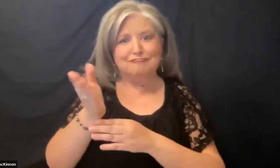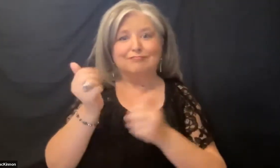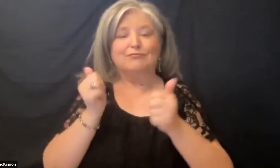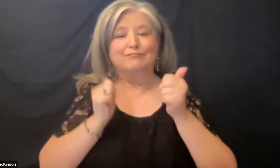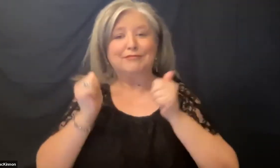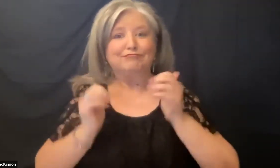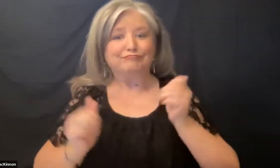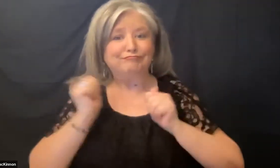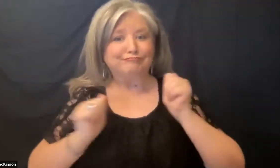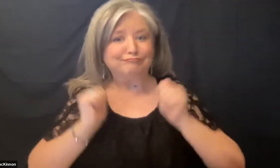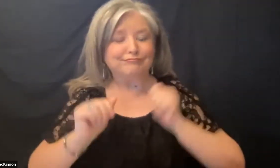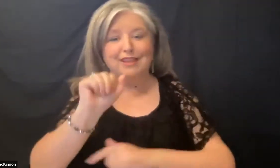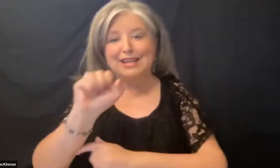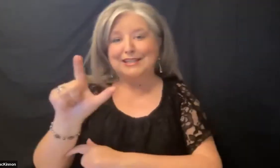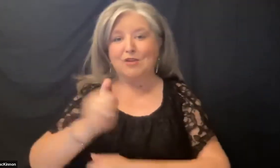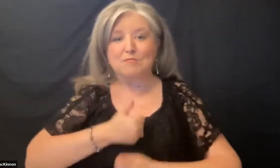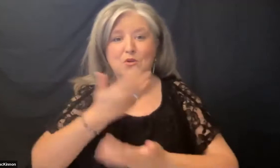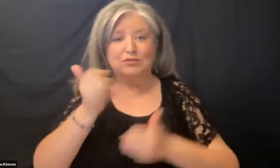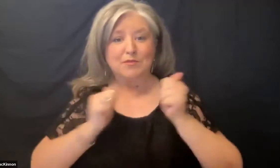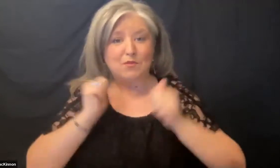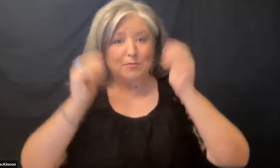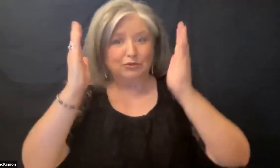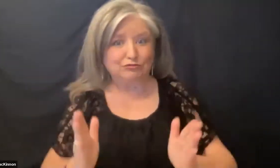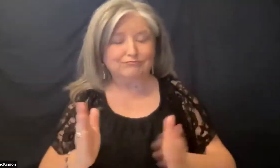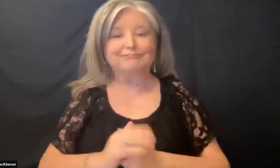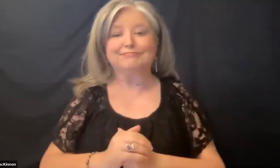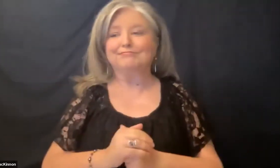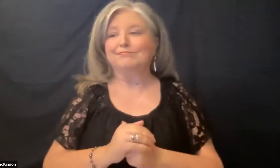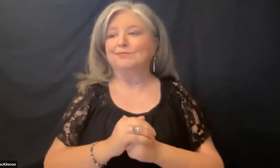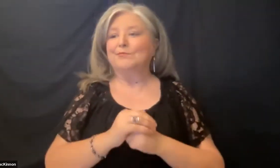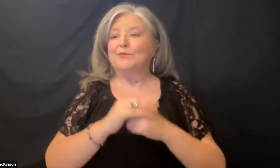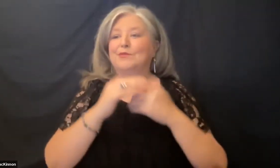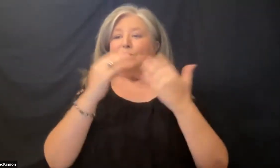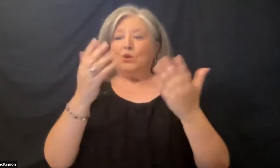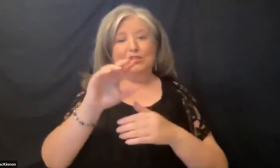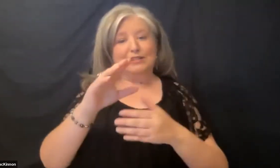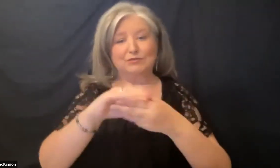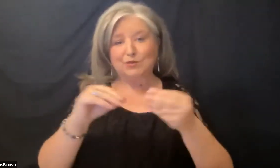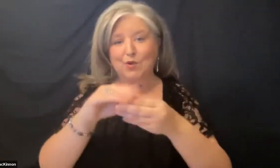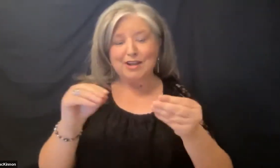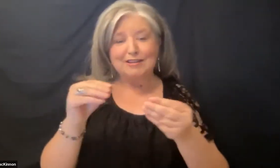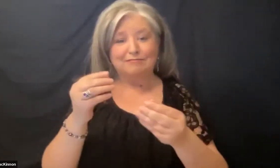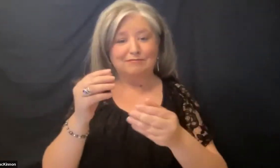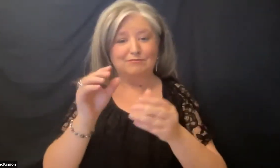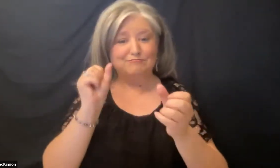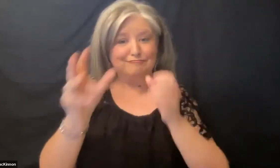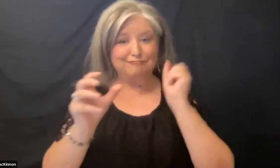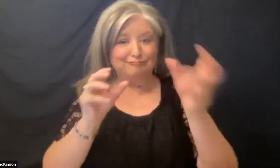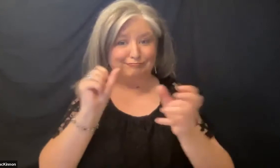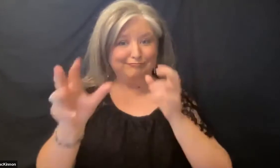LGBT community for many years. She became involved in the theatrical world as an ASL poetry performer in 2015.